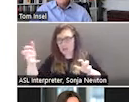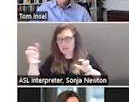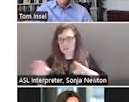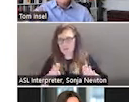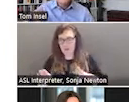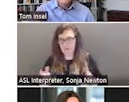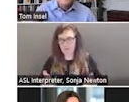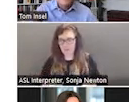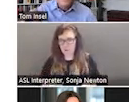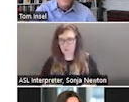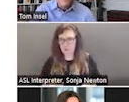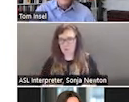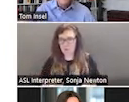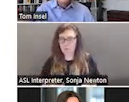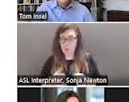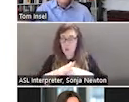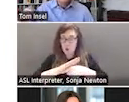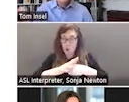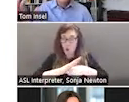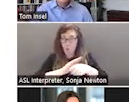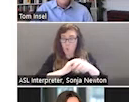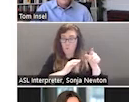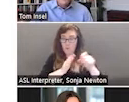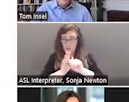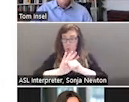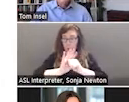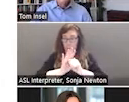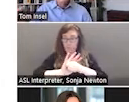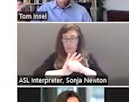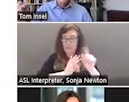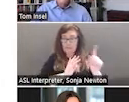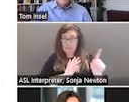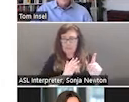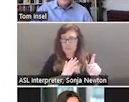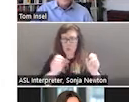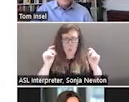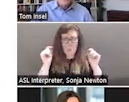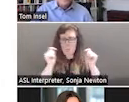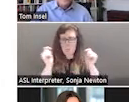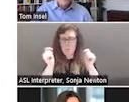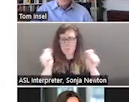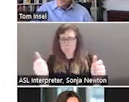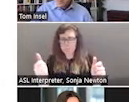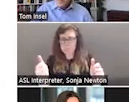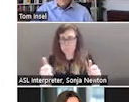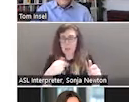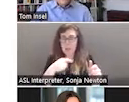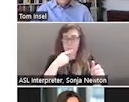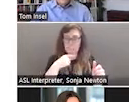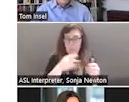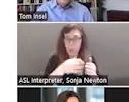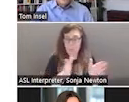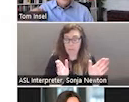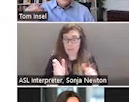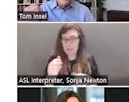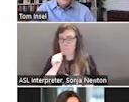if you look at the impact of COVID, for which we had this Project Warp Speed and created this huge public-private partnership,